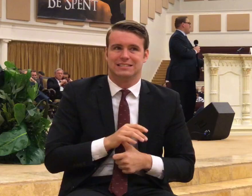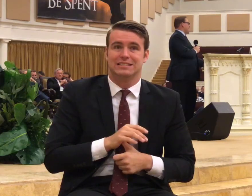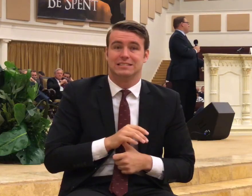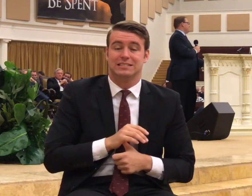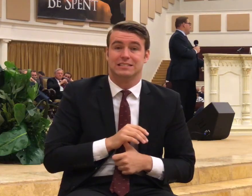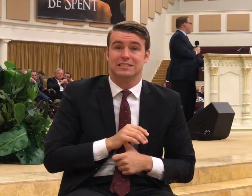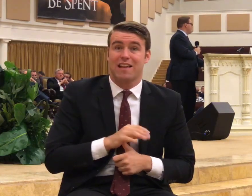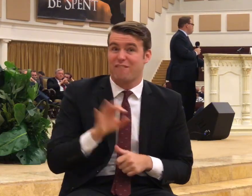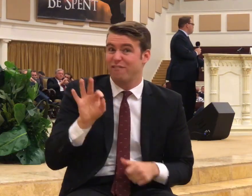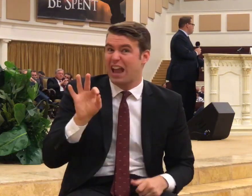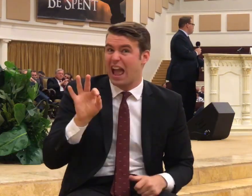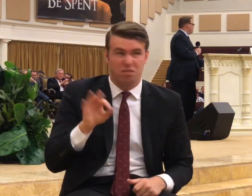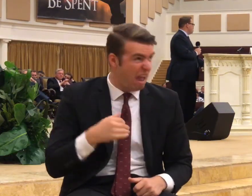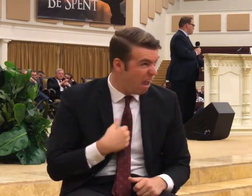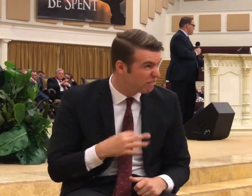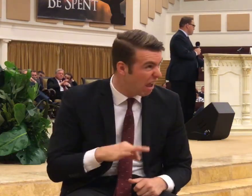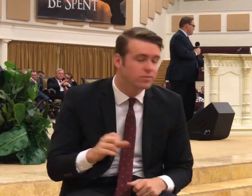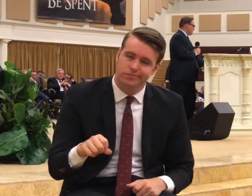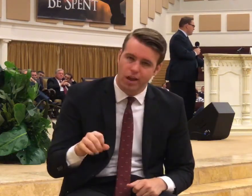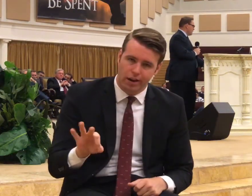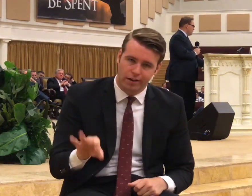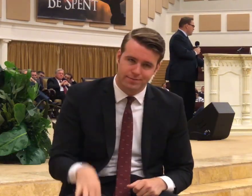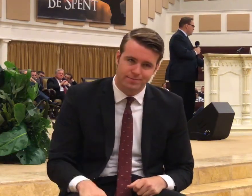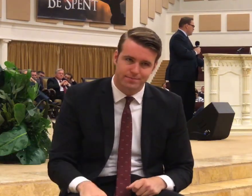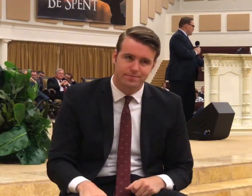You mean there's nine of them? Yeah.